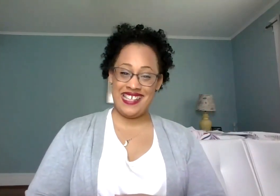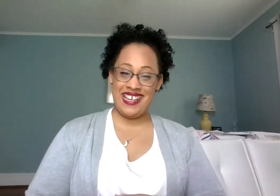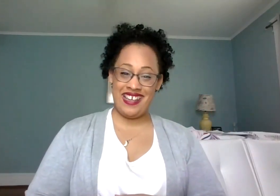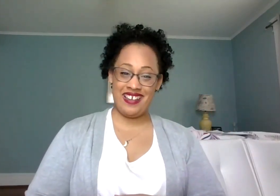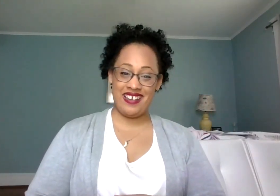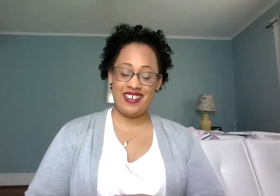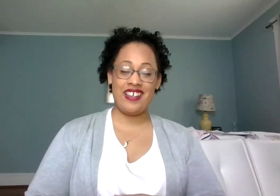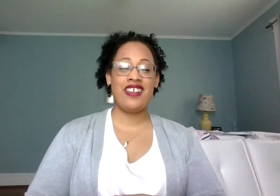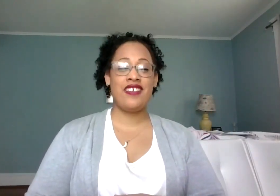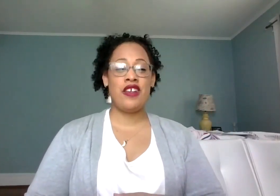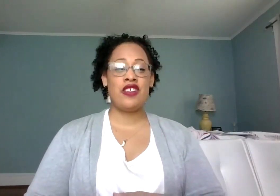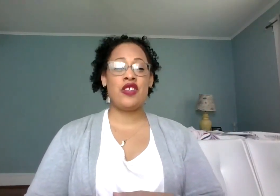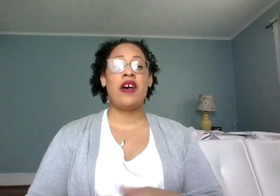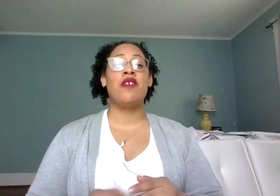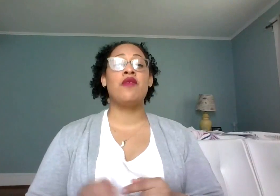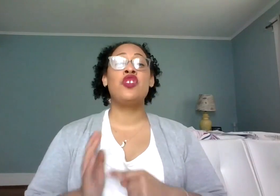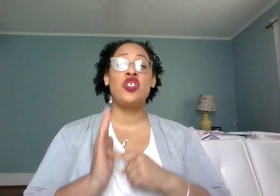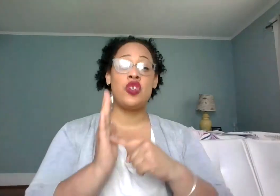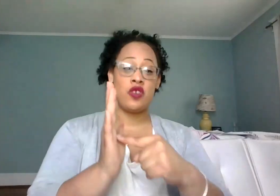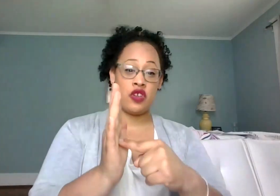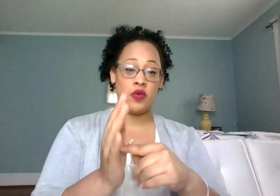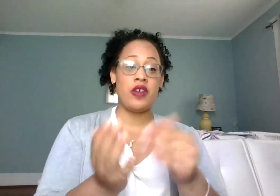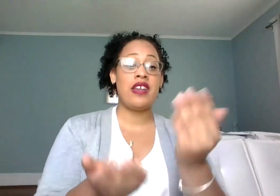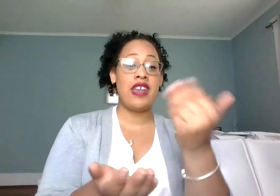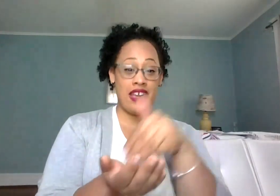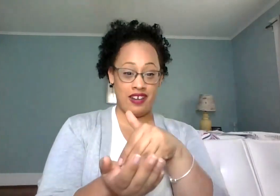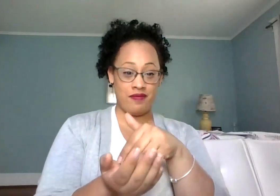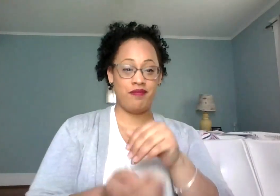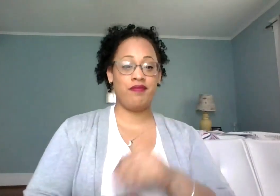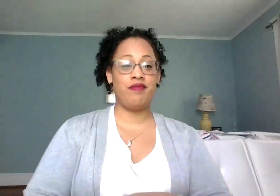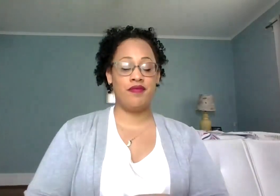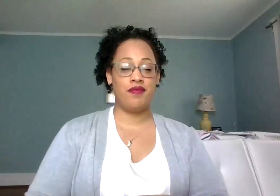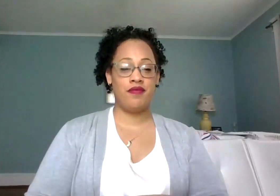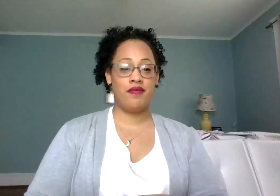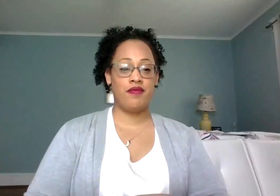Easy. So I will show you again.